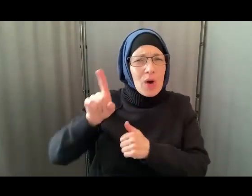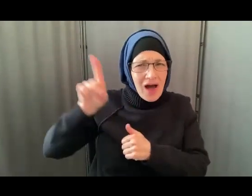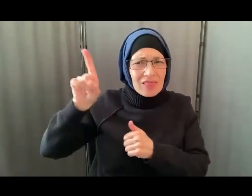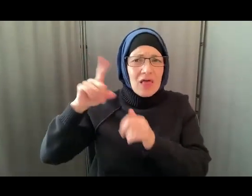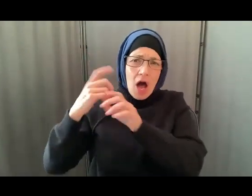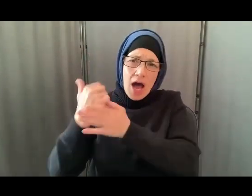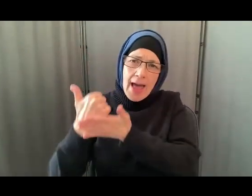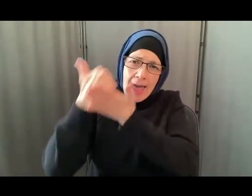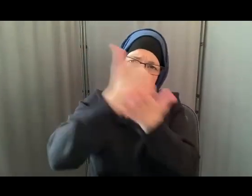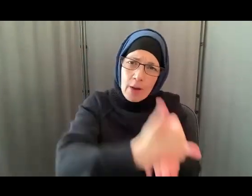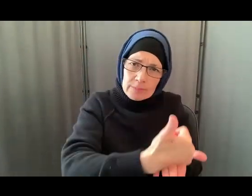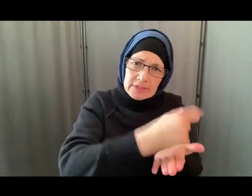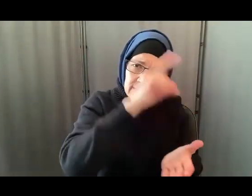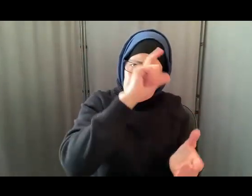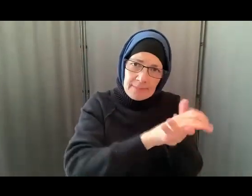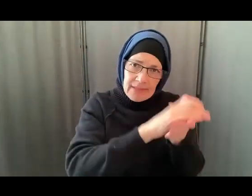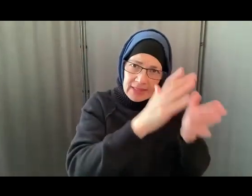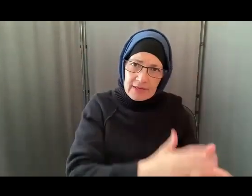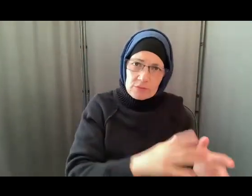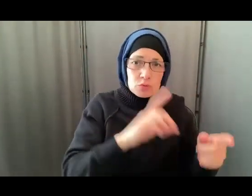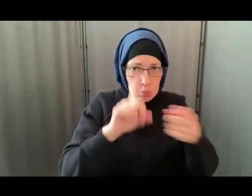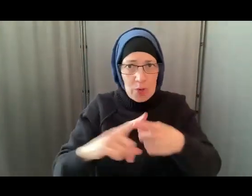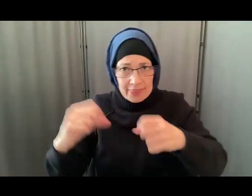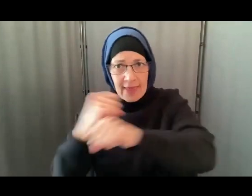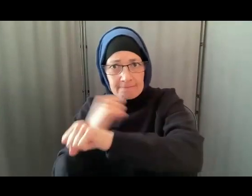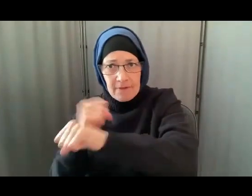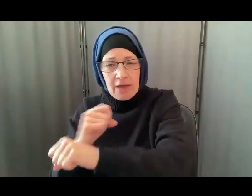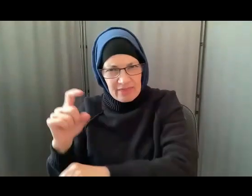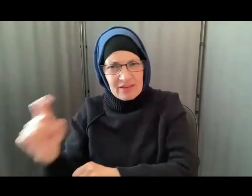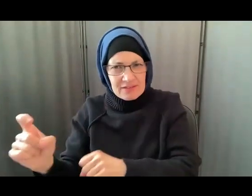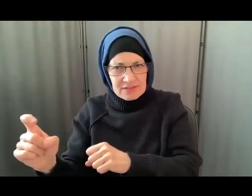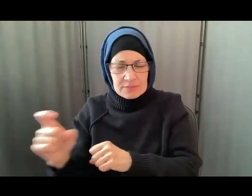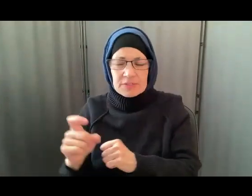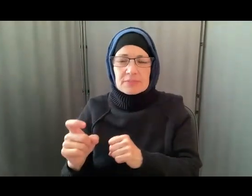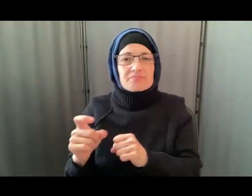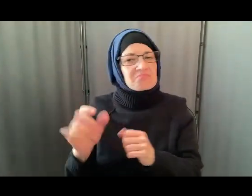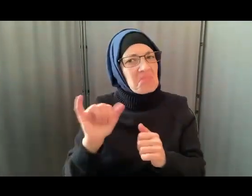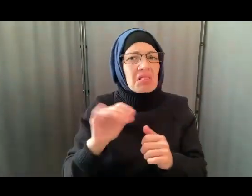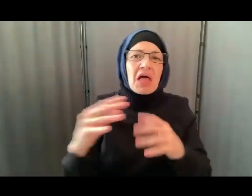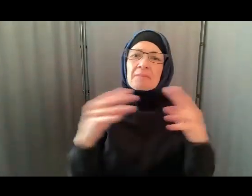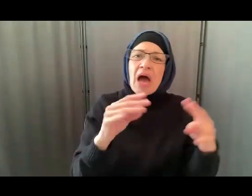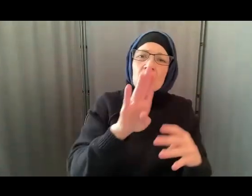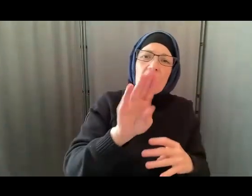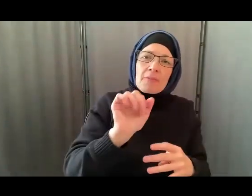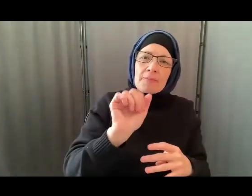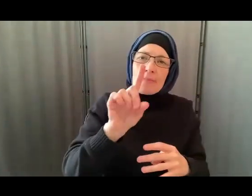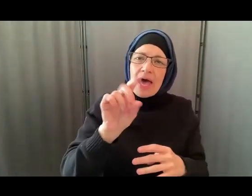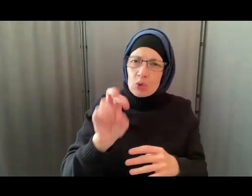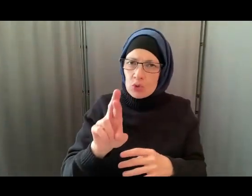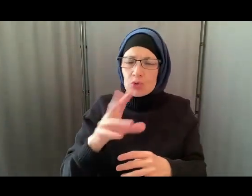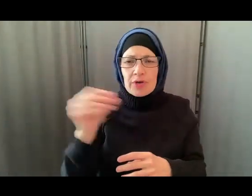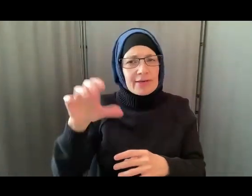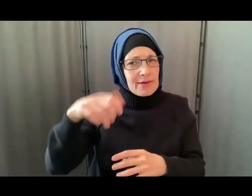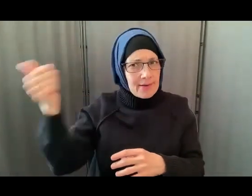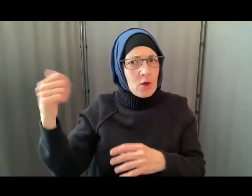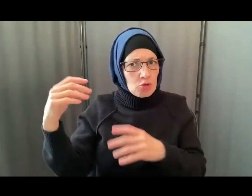during a fight with the disbelievers, like the one that happened in the battle of Badr and others, is that